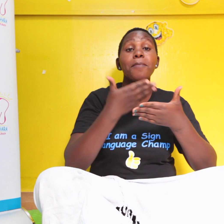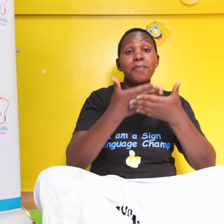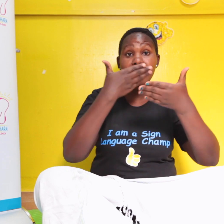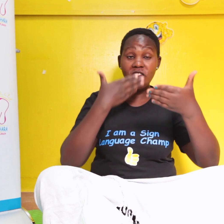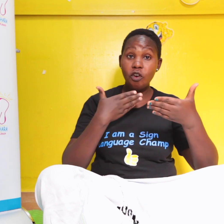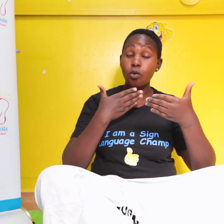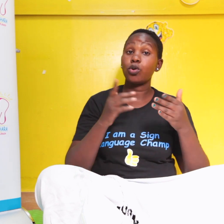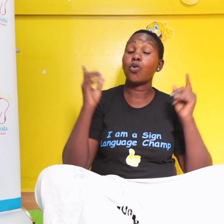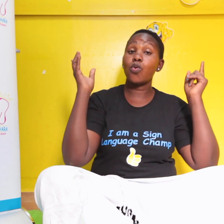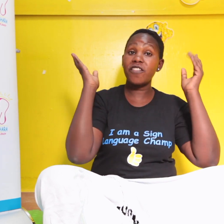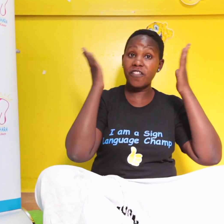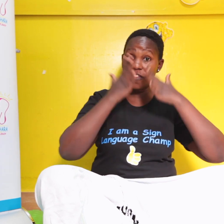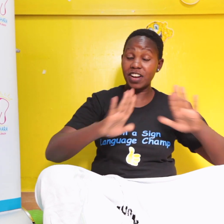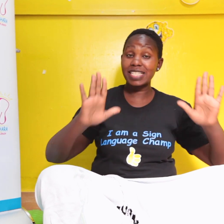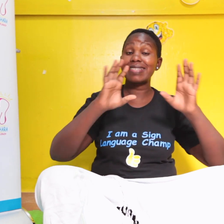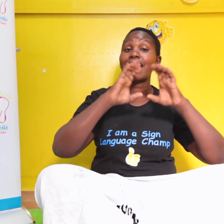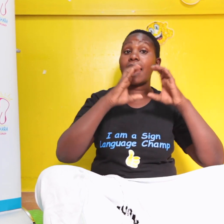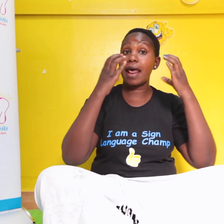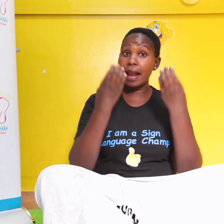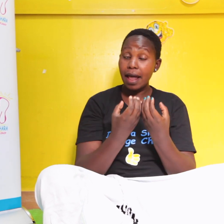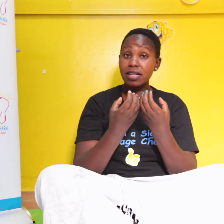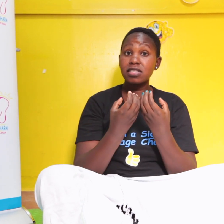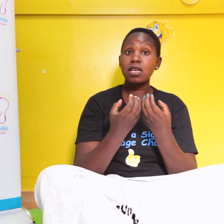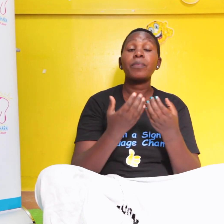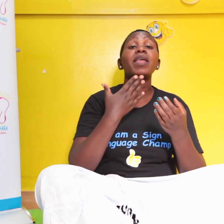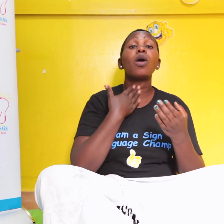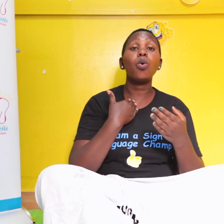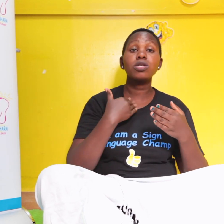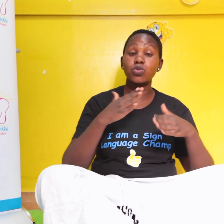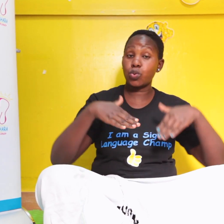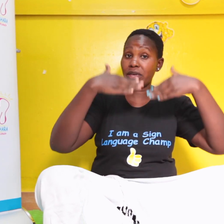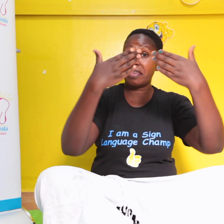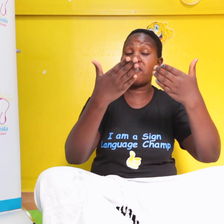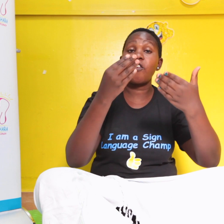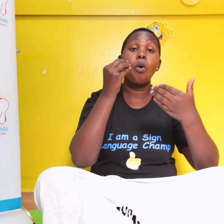Before we finish our class, I want to give you homework.